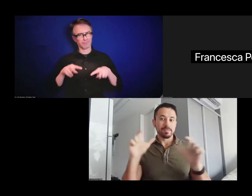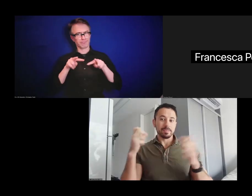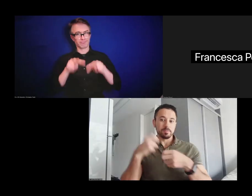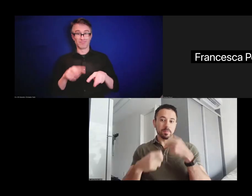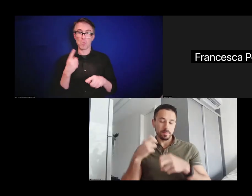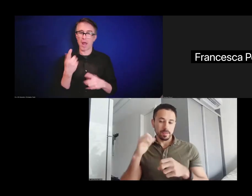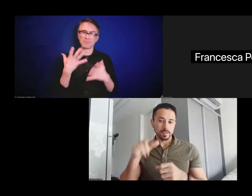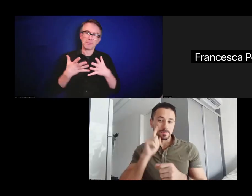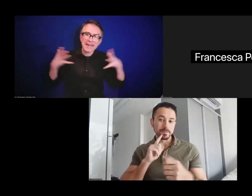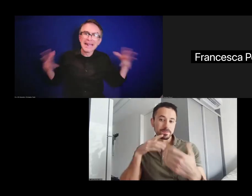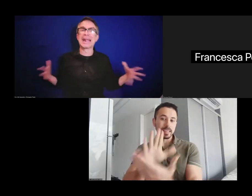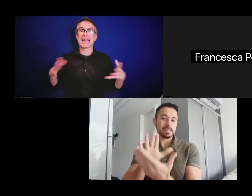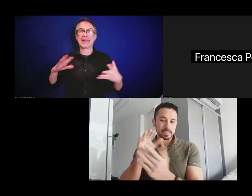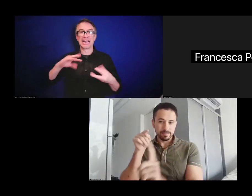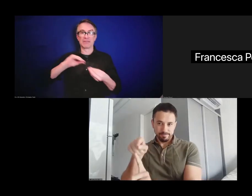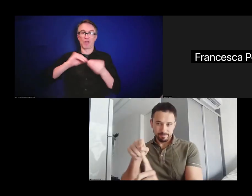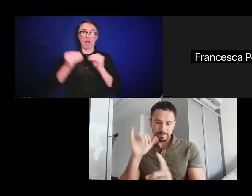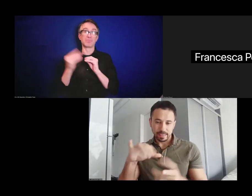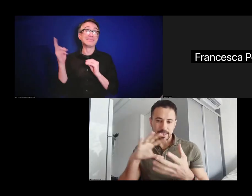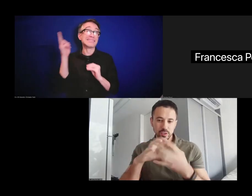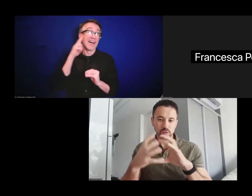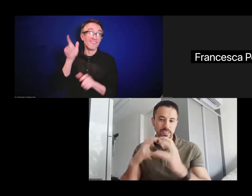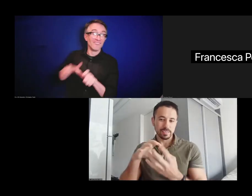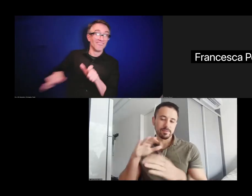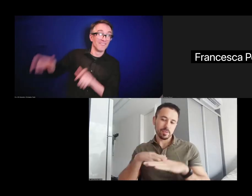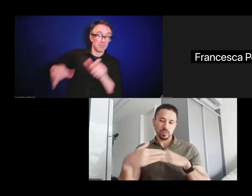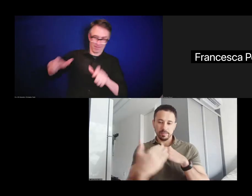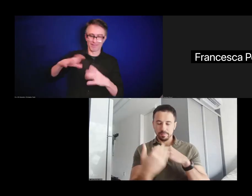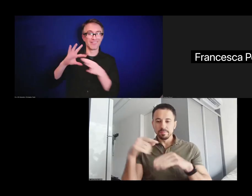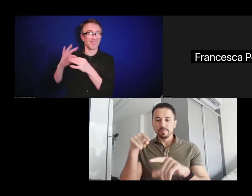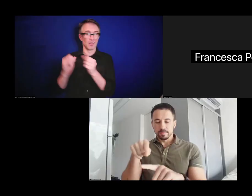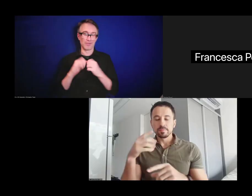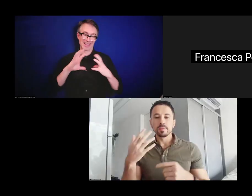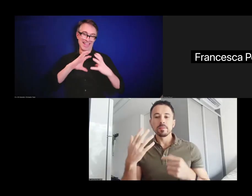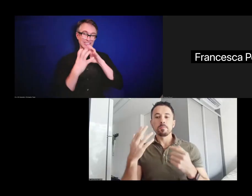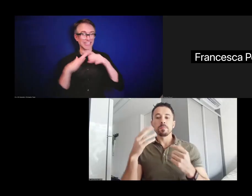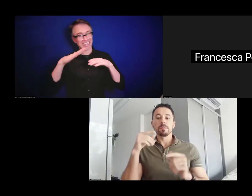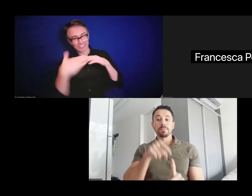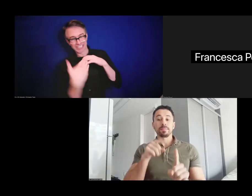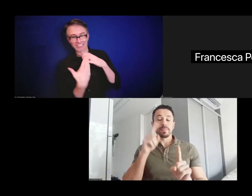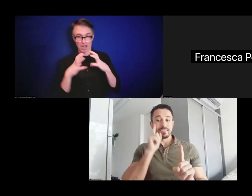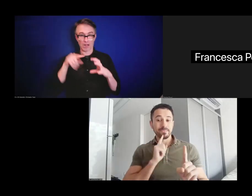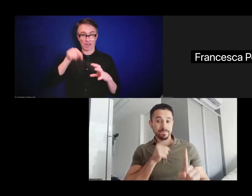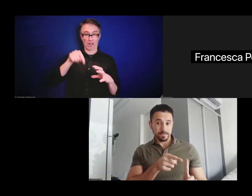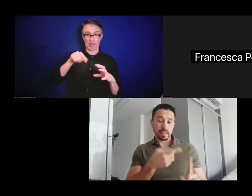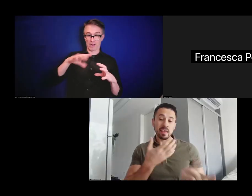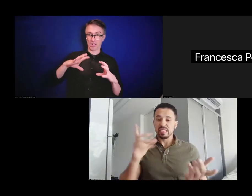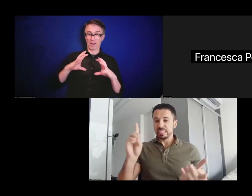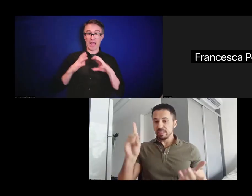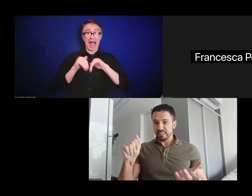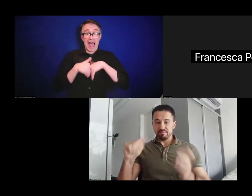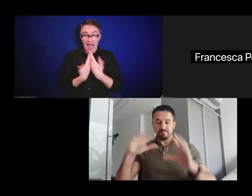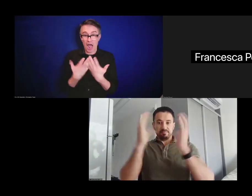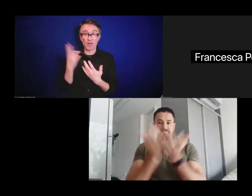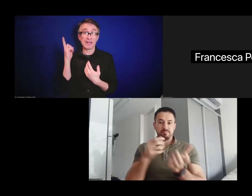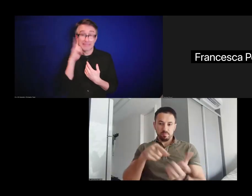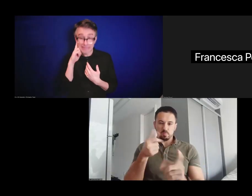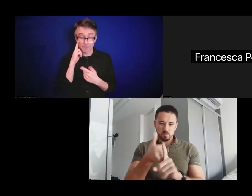reason of addressing essentially systematic barriers that are approaching deaf communities on a global